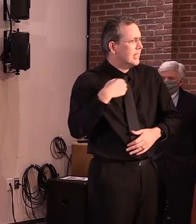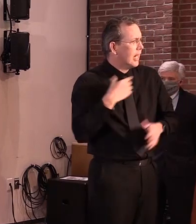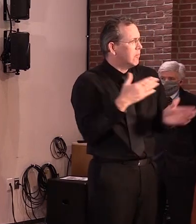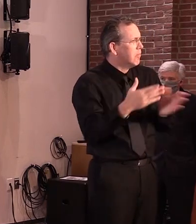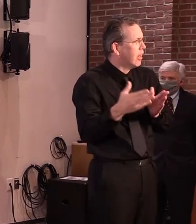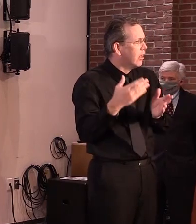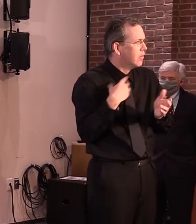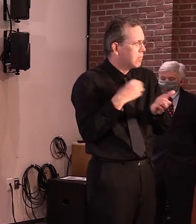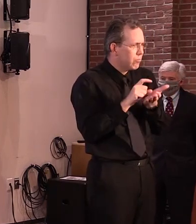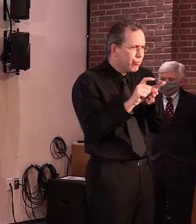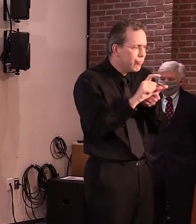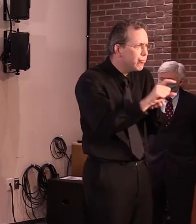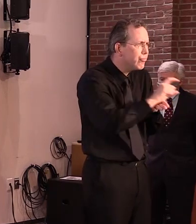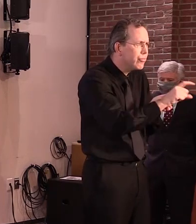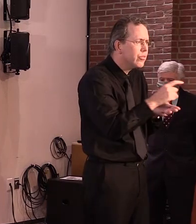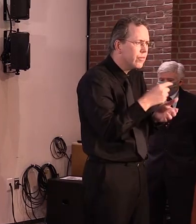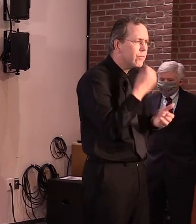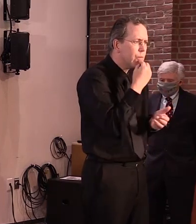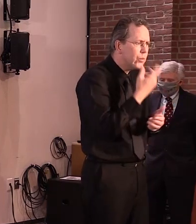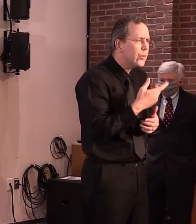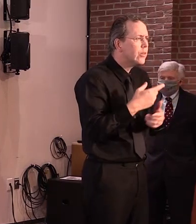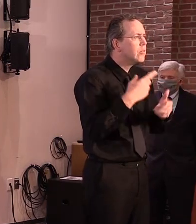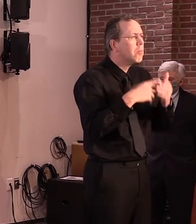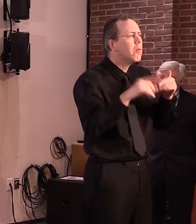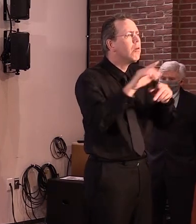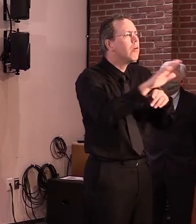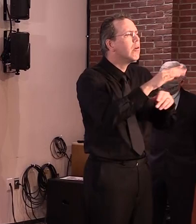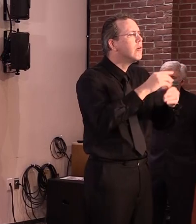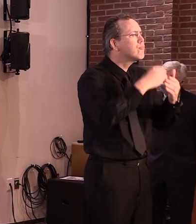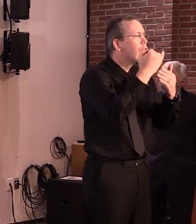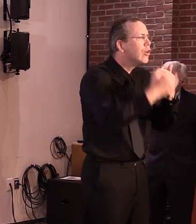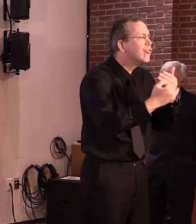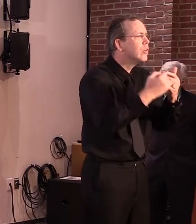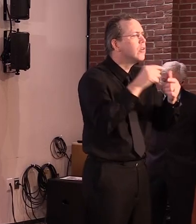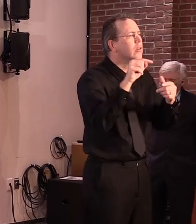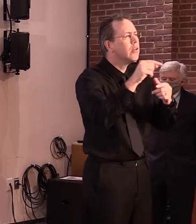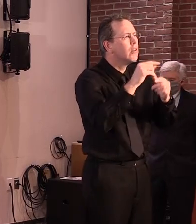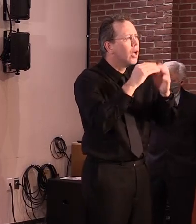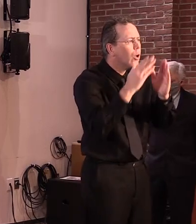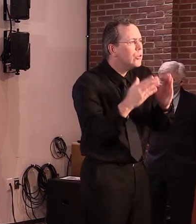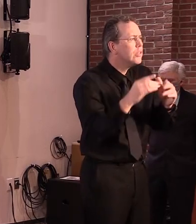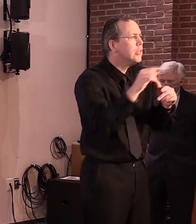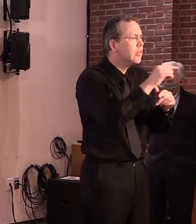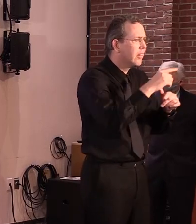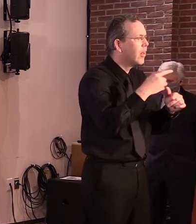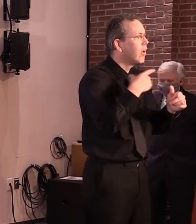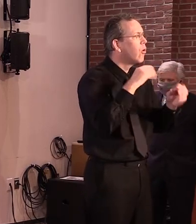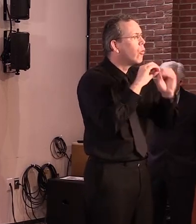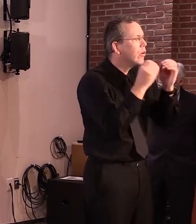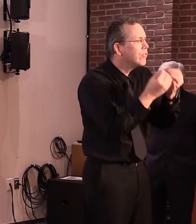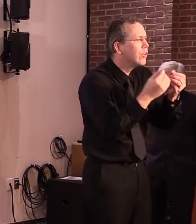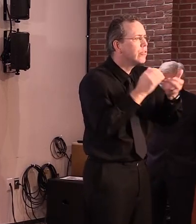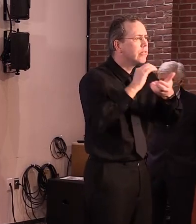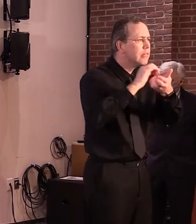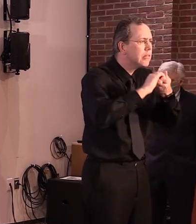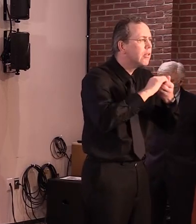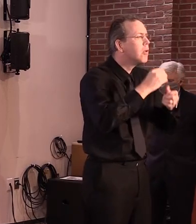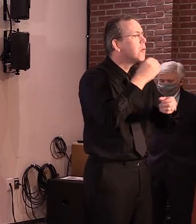different initiatives that are happening throughout the state right now, in conjunction with Meals on Wheels, the Vermont Food Bank, as well